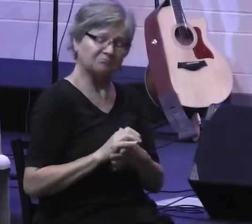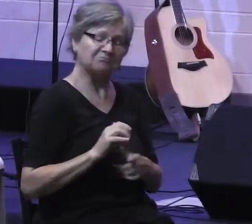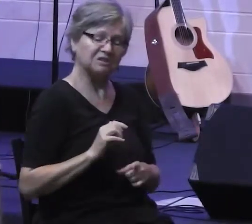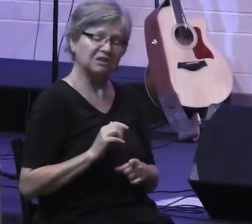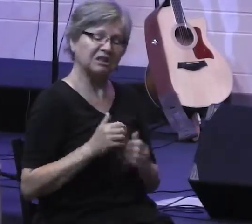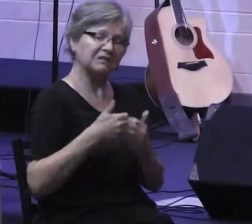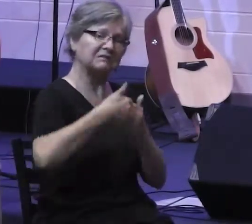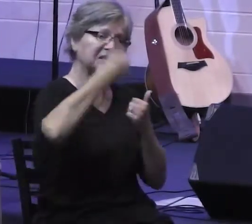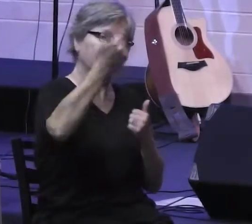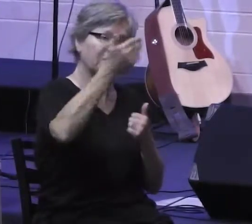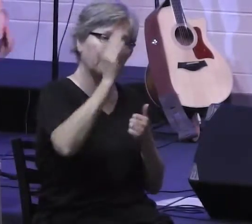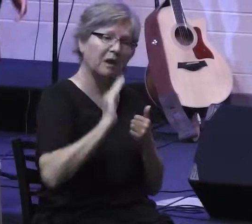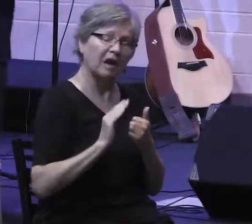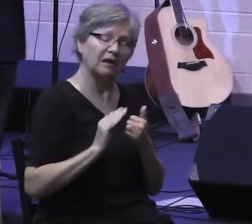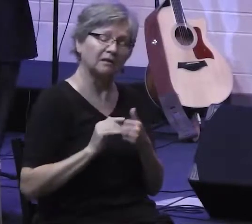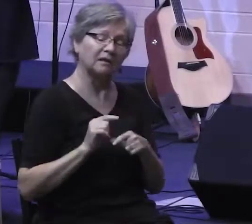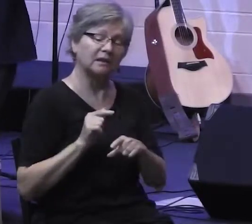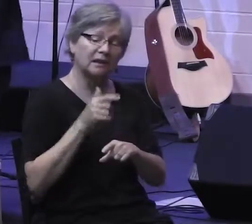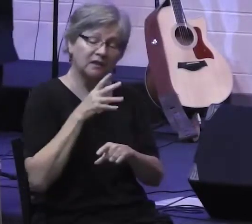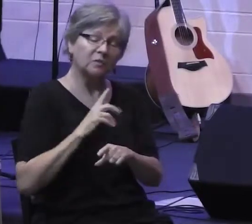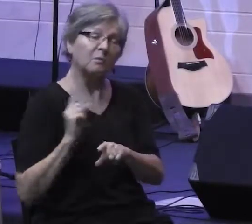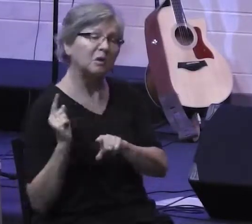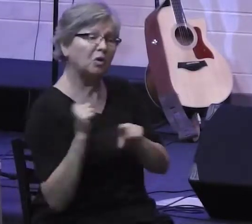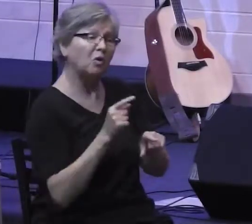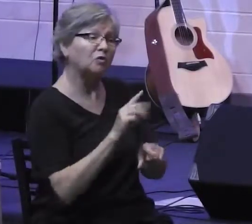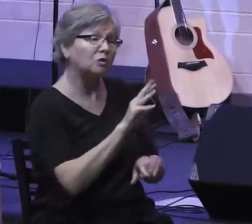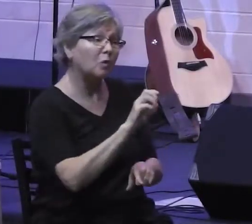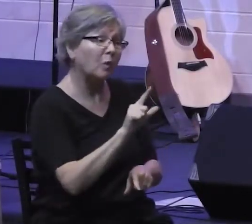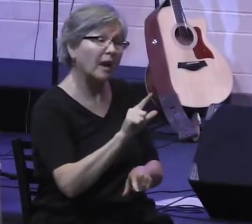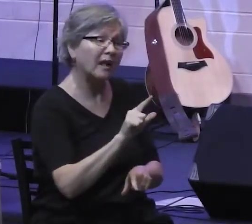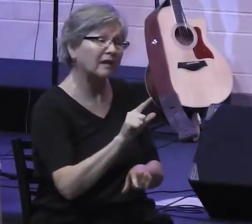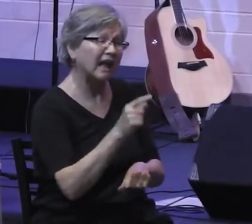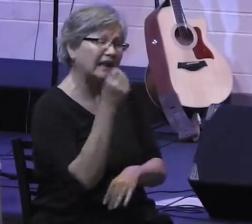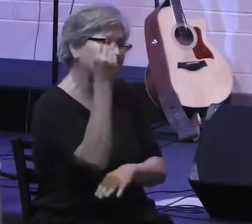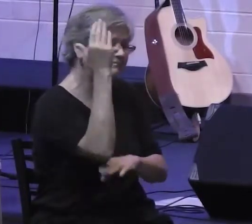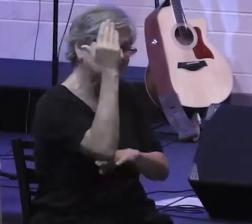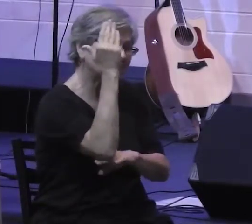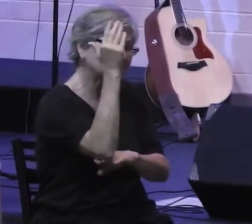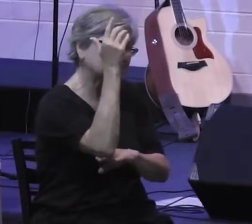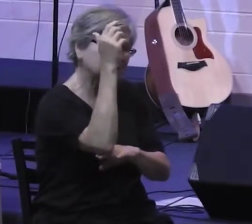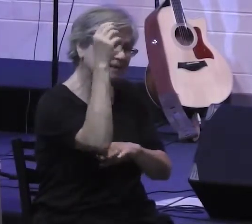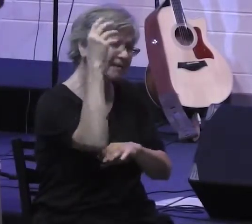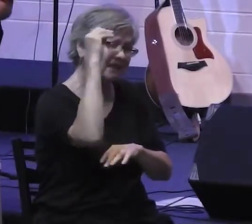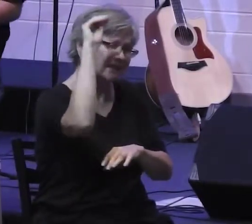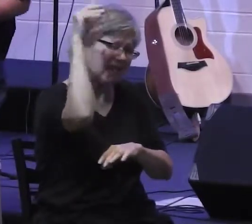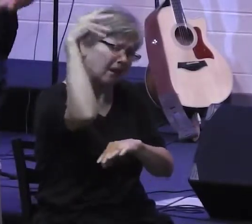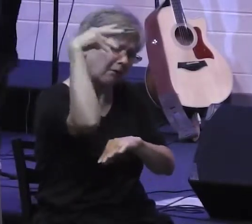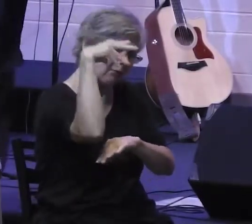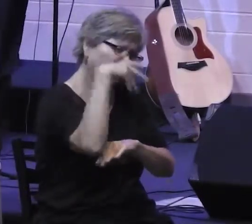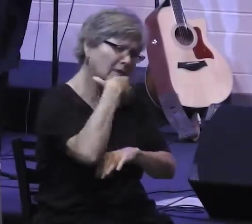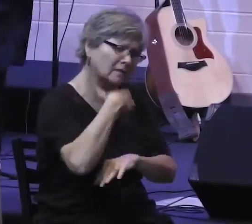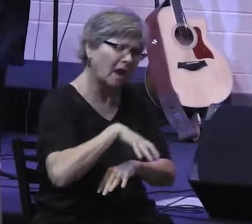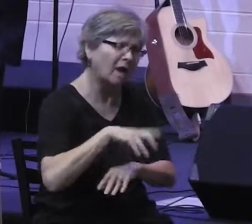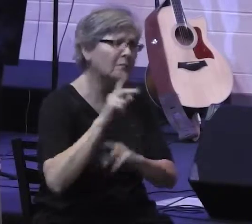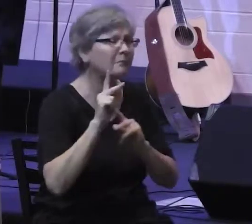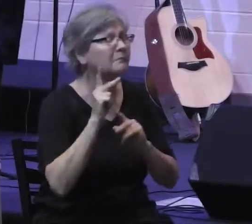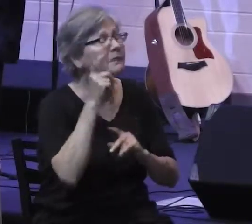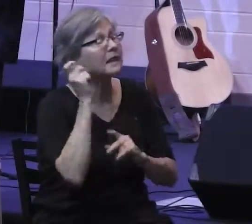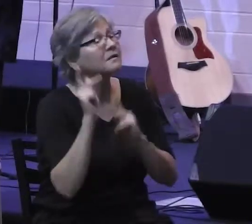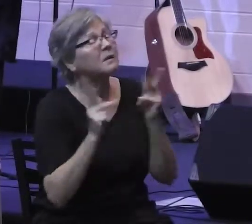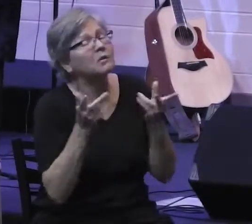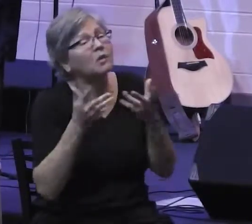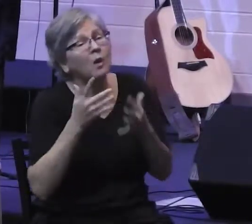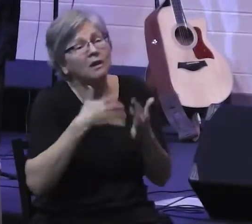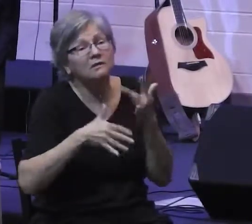more removed. In fact, she goes to the well at the height of the day. Why? Because no one else wants to be around her. Not even her own people want to be around